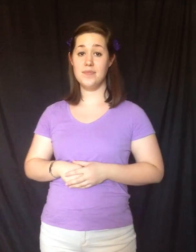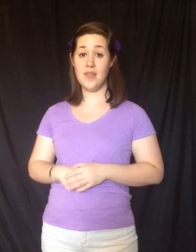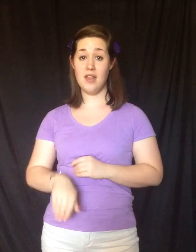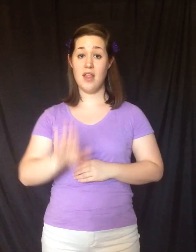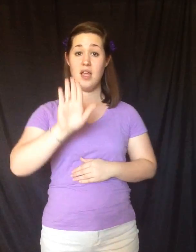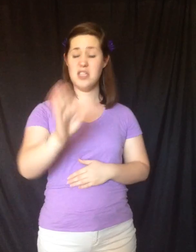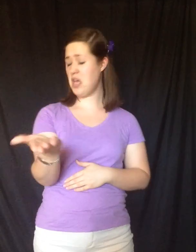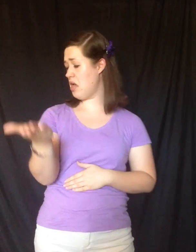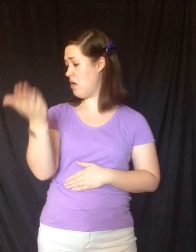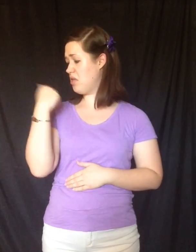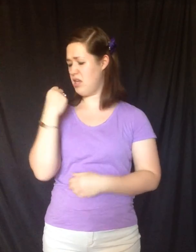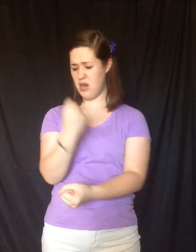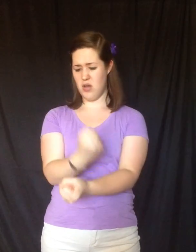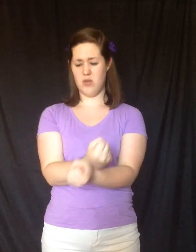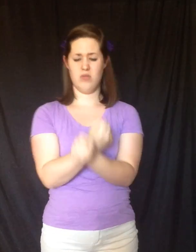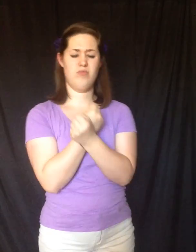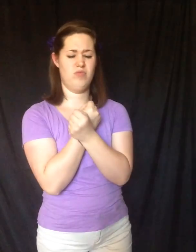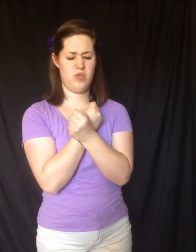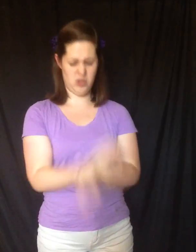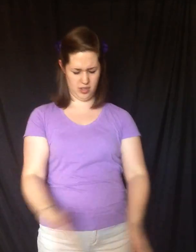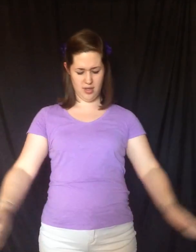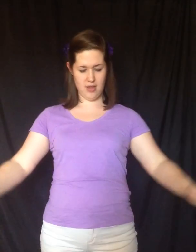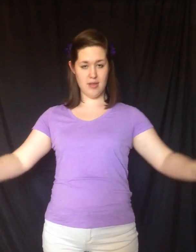Lay down, lay down your old chains.